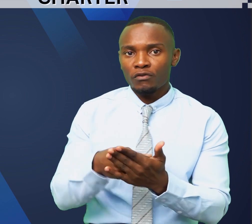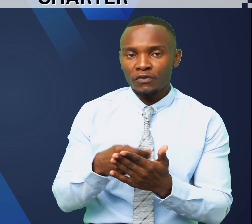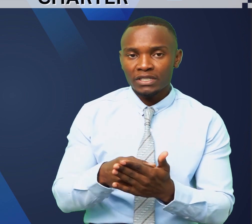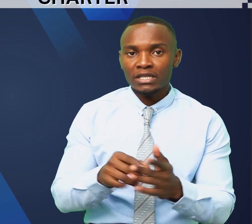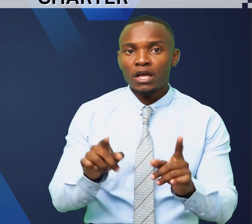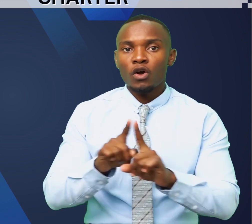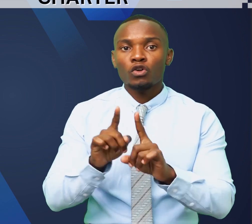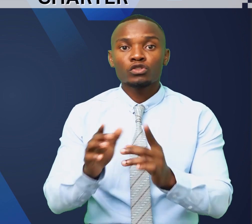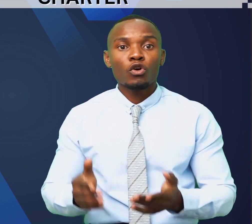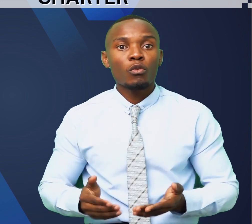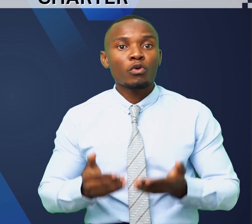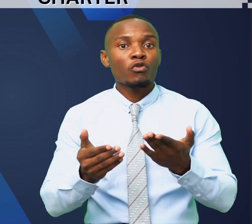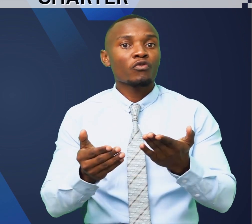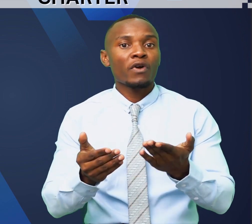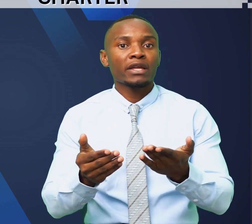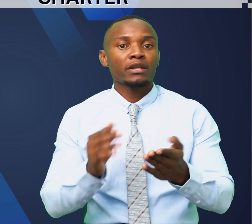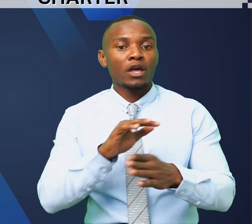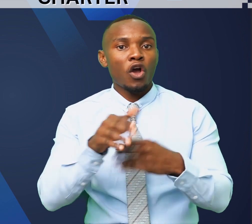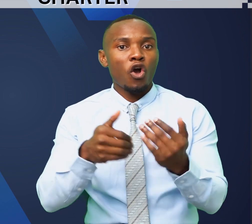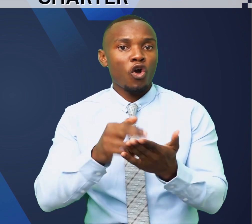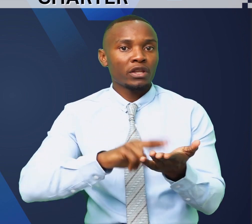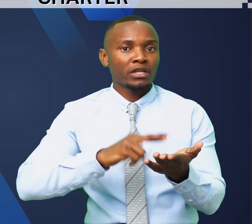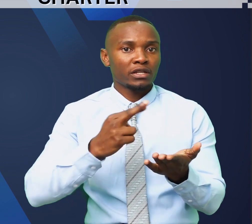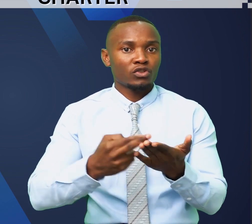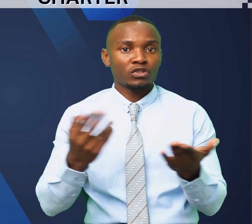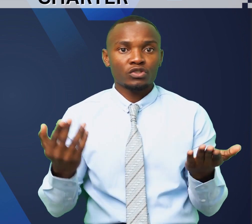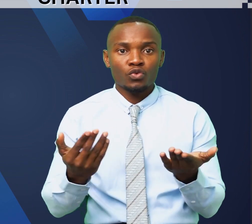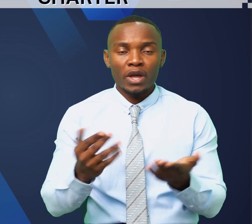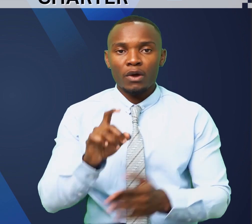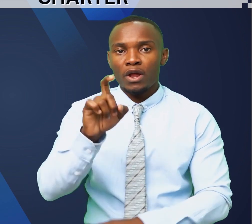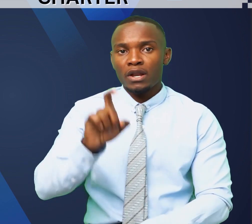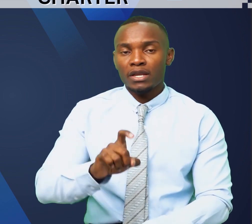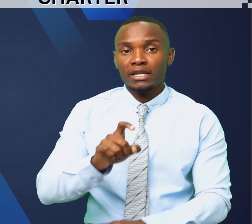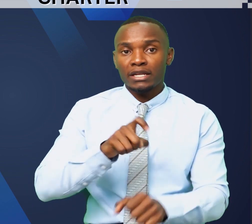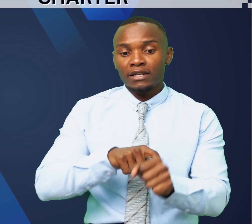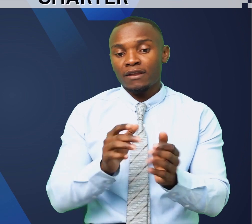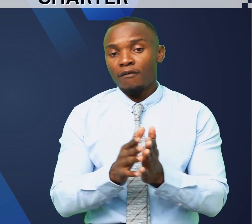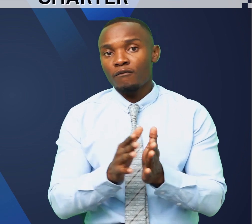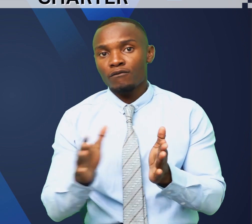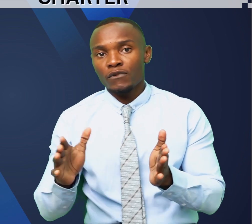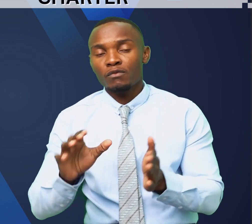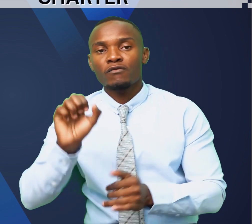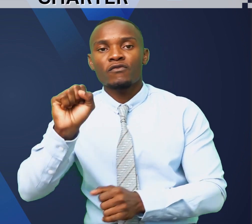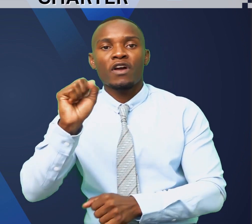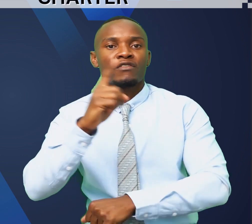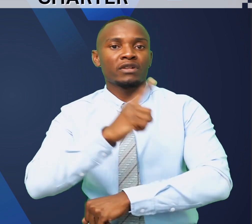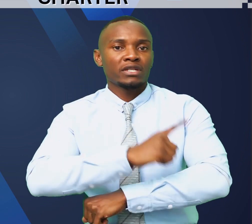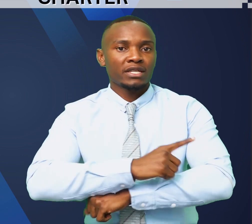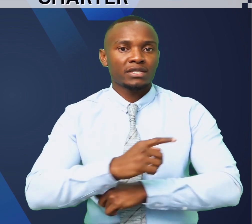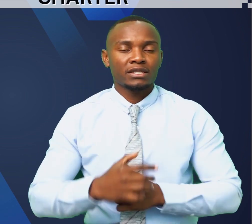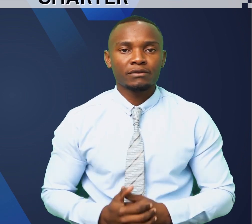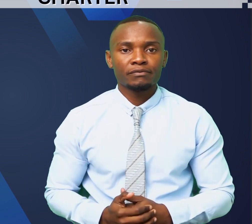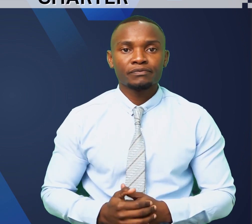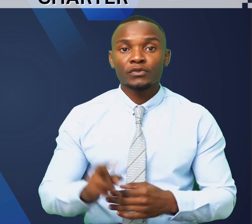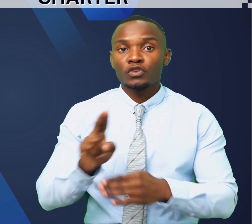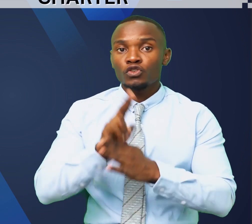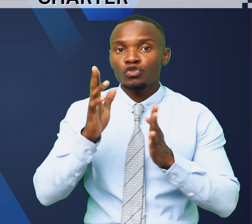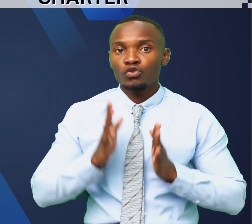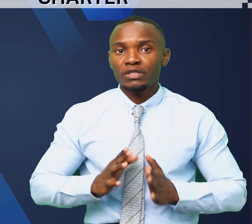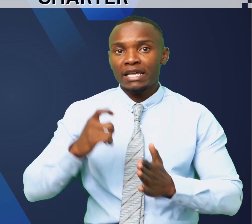Provide necessary resources where applicable. Timeline, 5 days. User